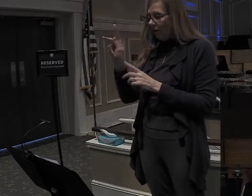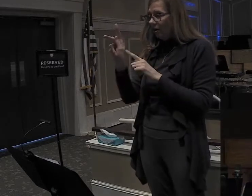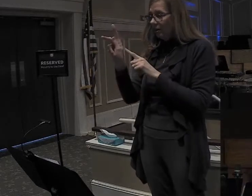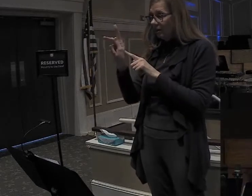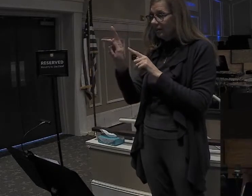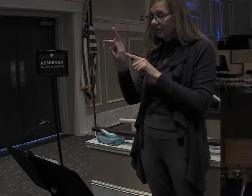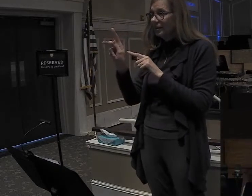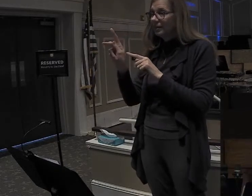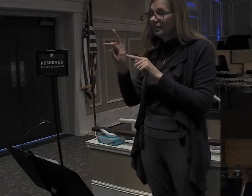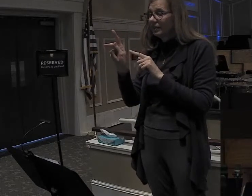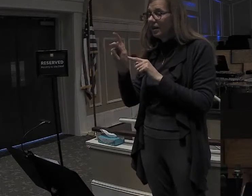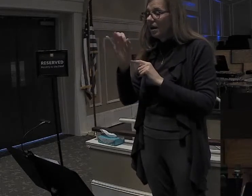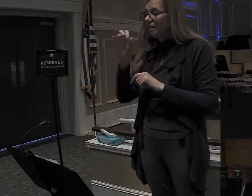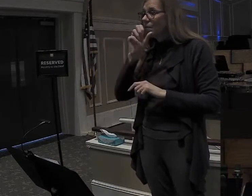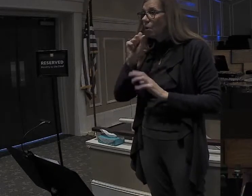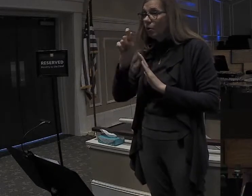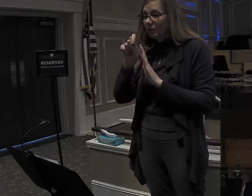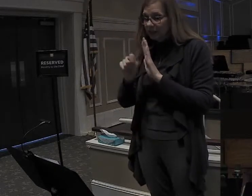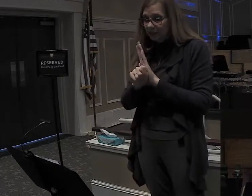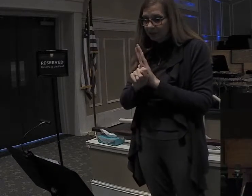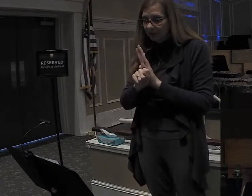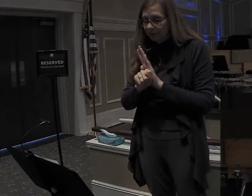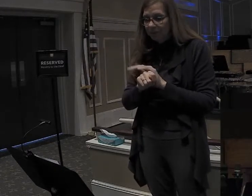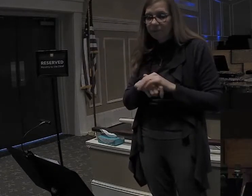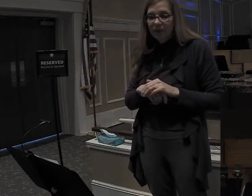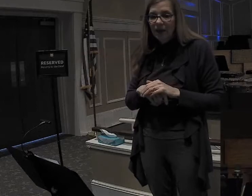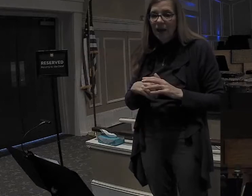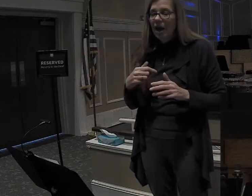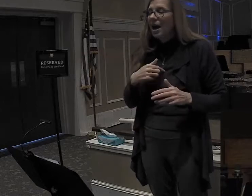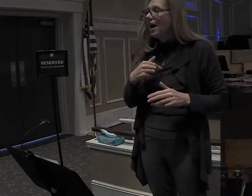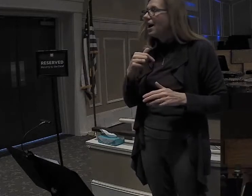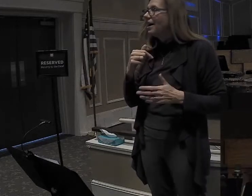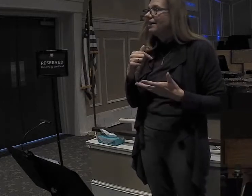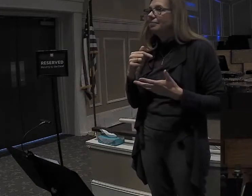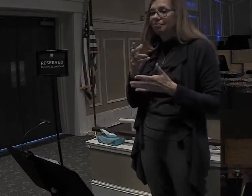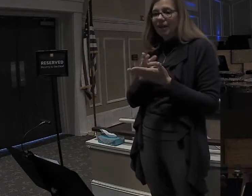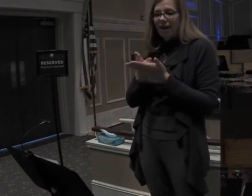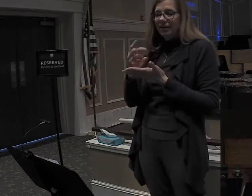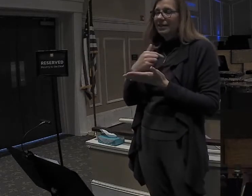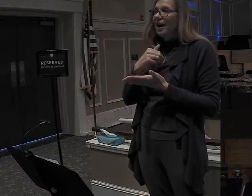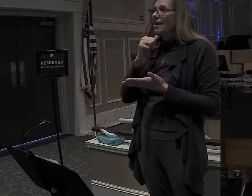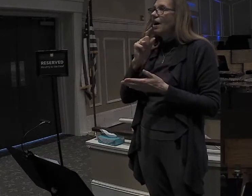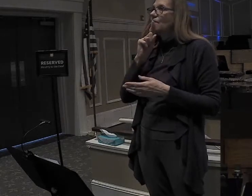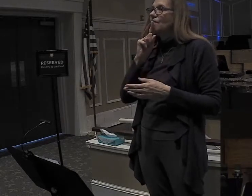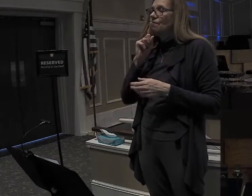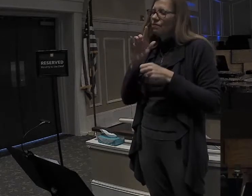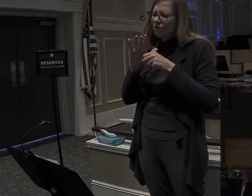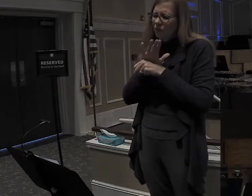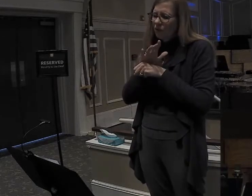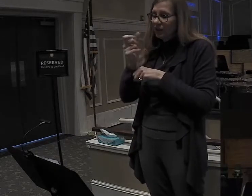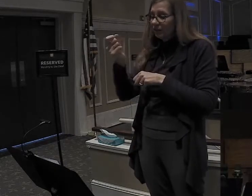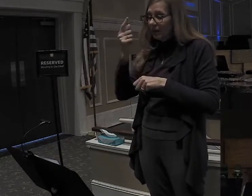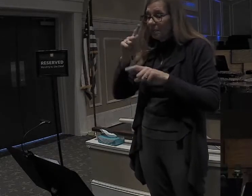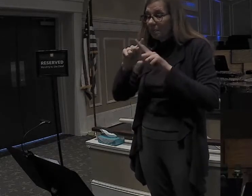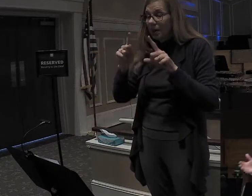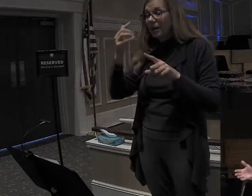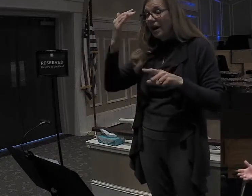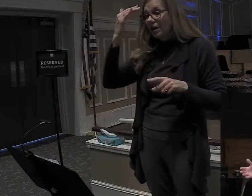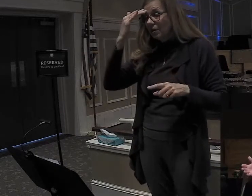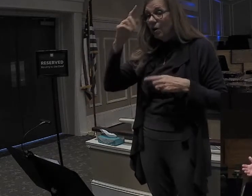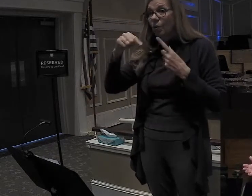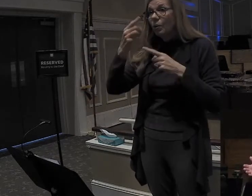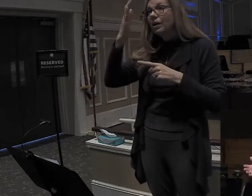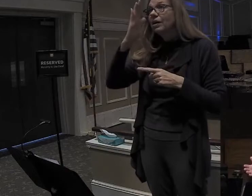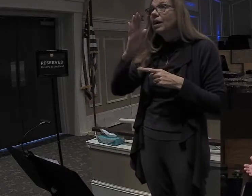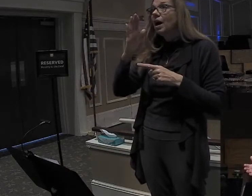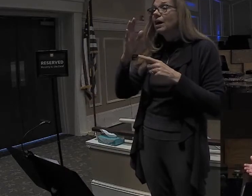time here, and I'm going to just be honest with you. I don't know I fully grasp this, but I do know that when the glory of God is revealed